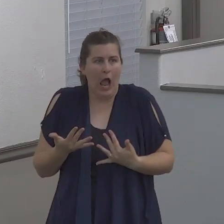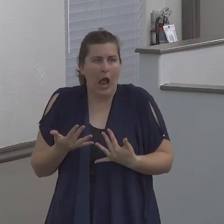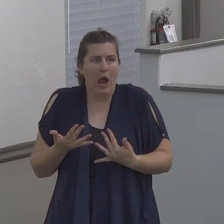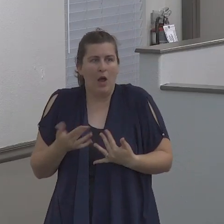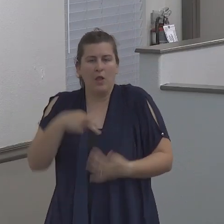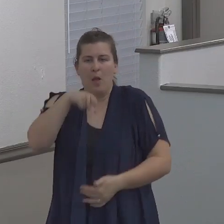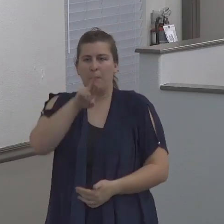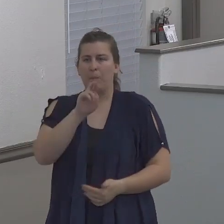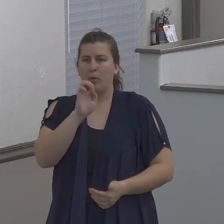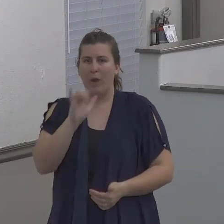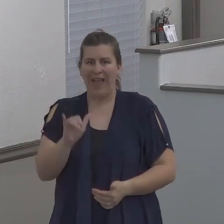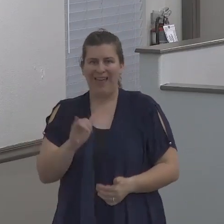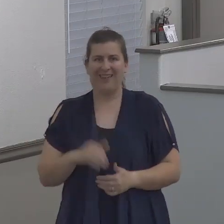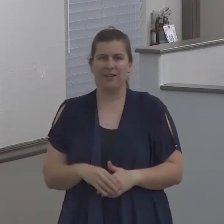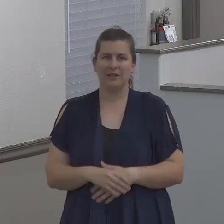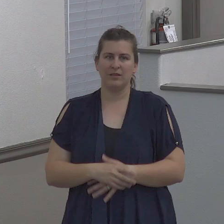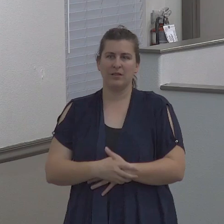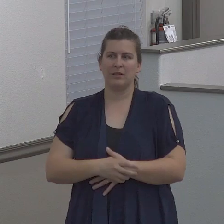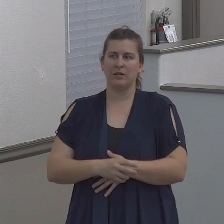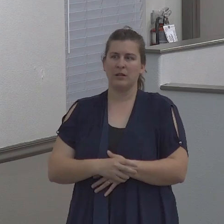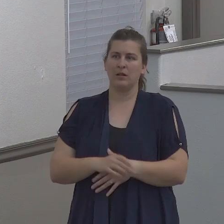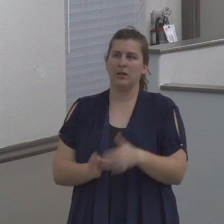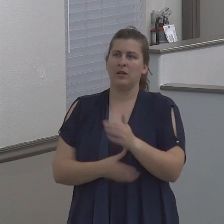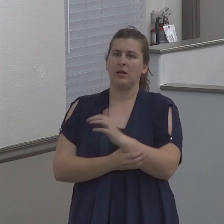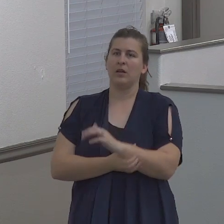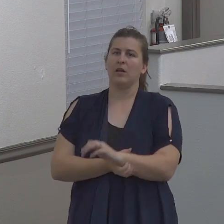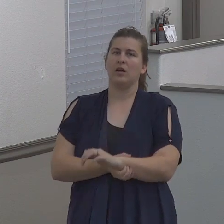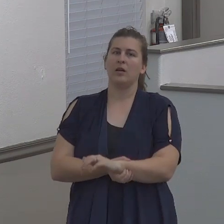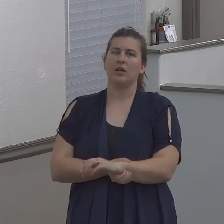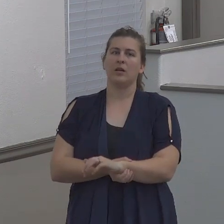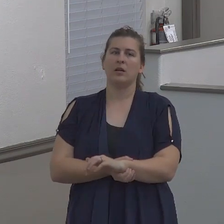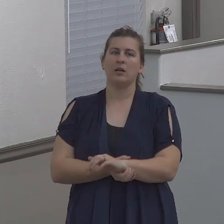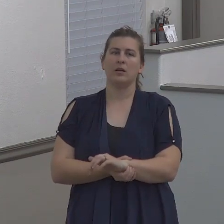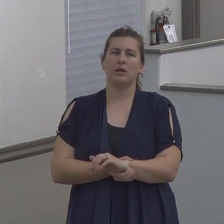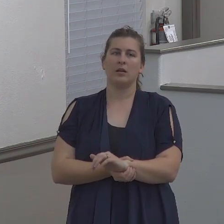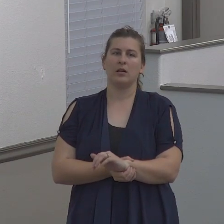put terror in their prayer, in their prey.